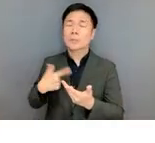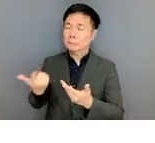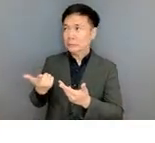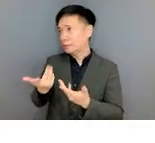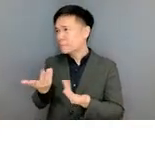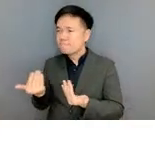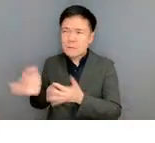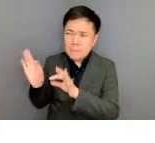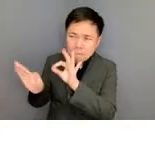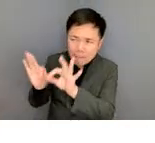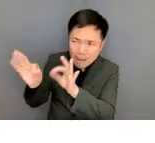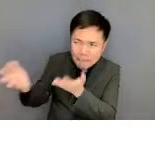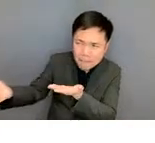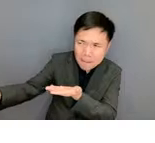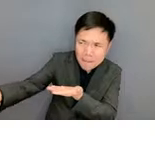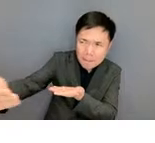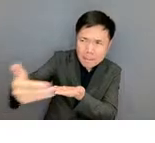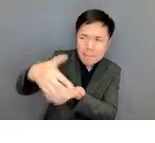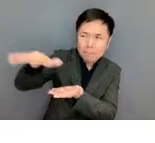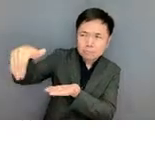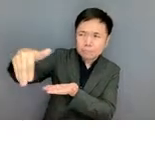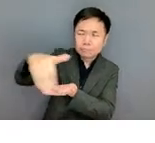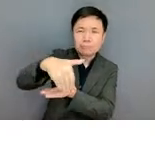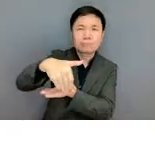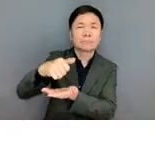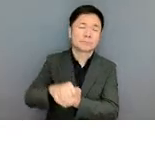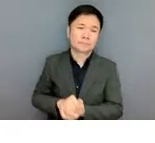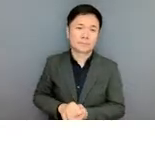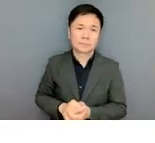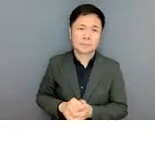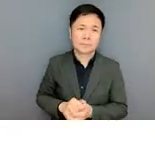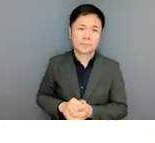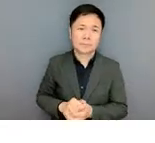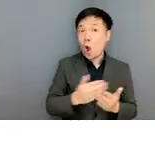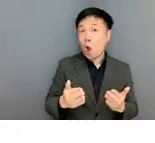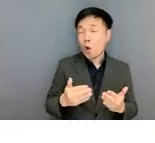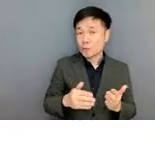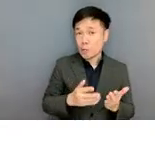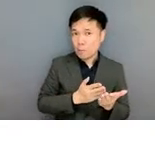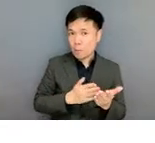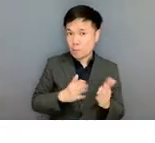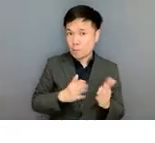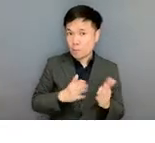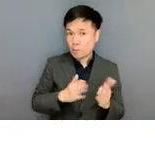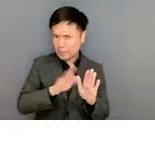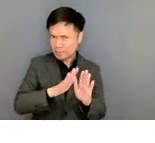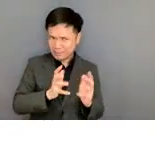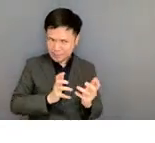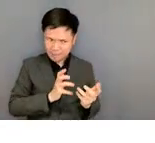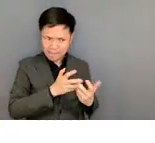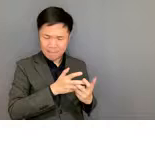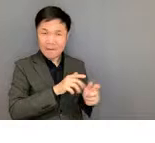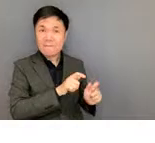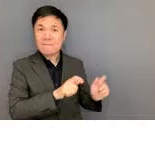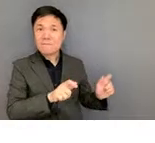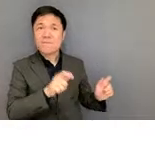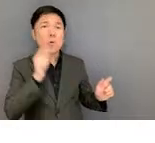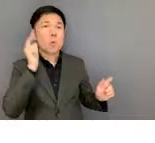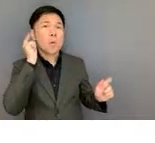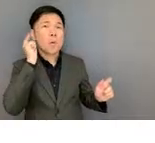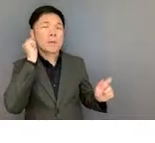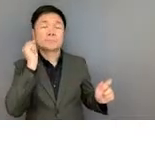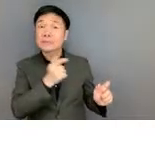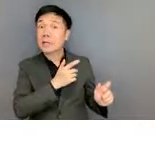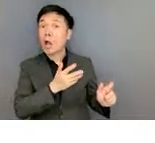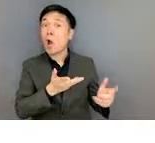ourselves. We need to make sure that all of our programs are gender responsive. Gender responsive means meet the needs